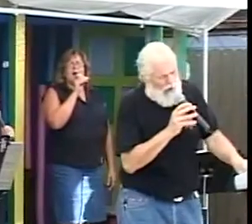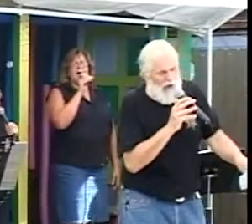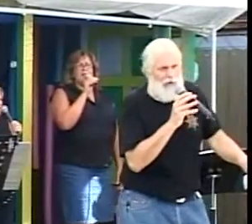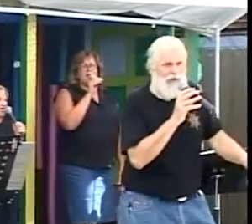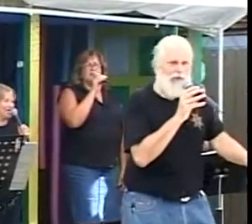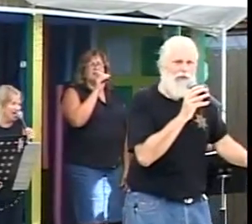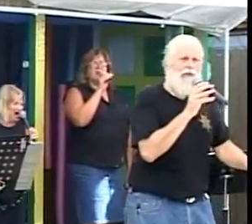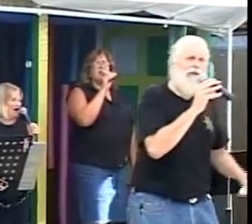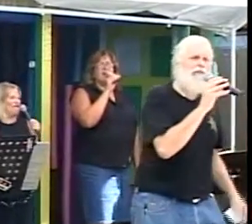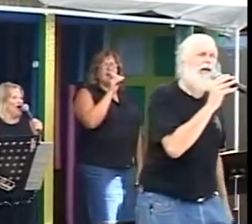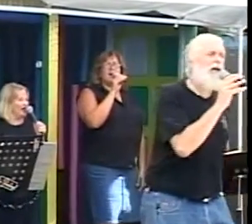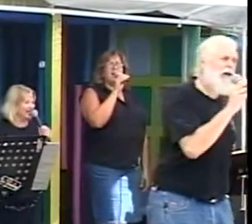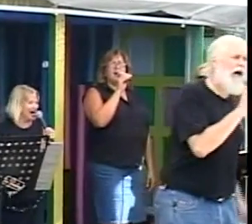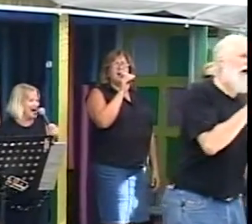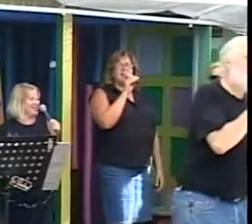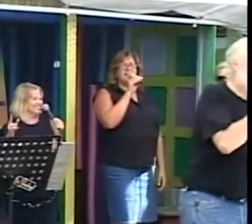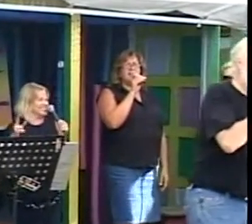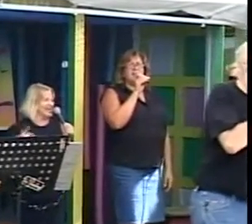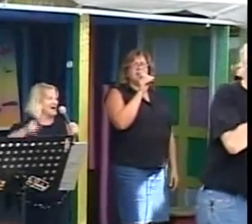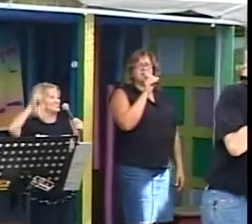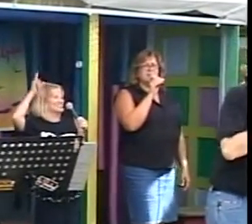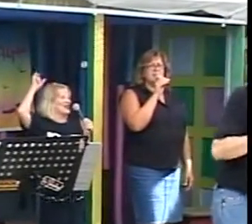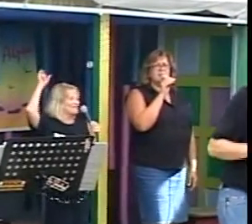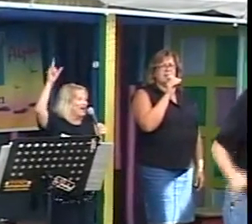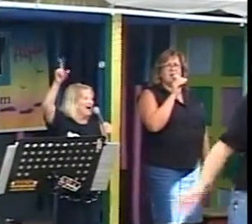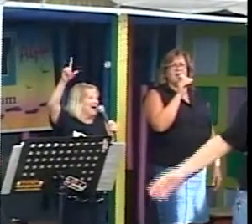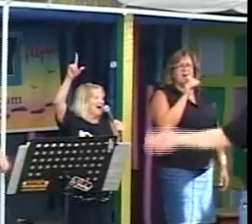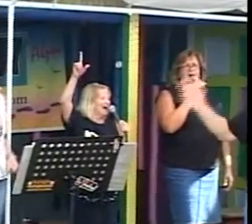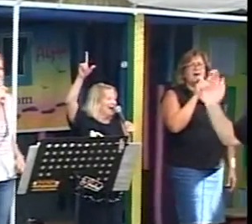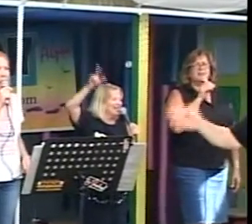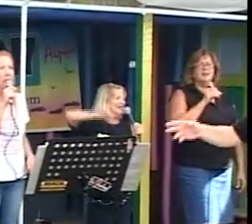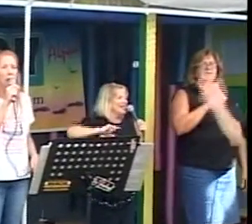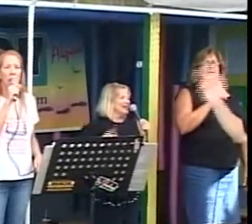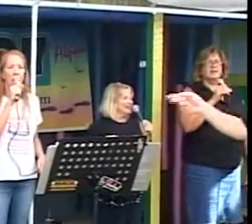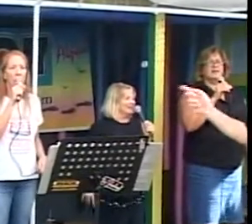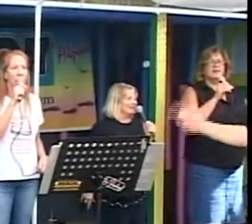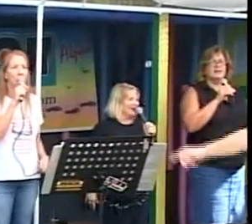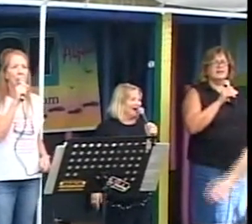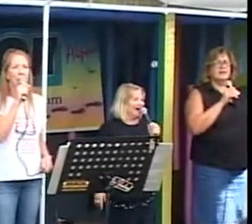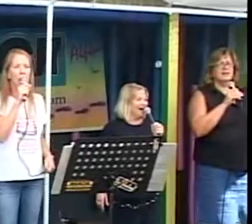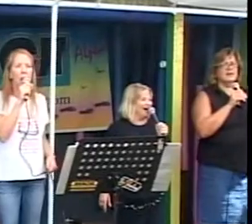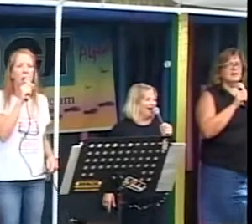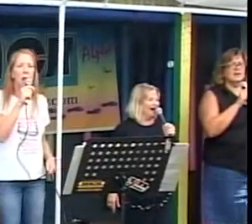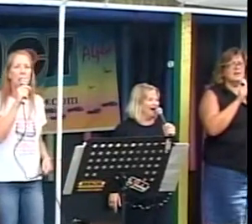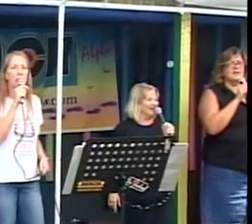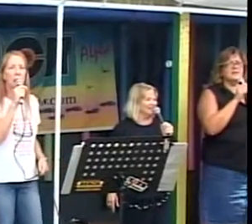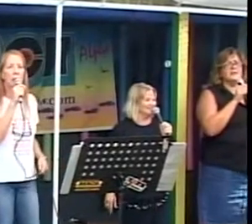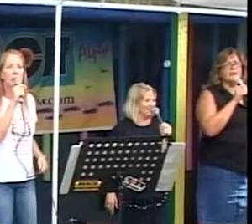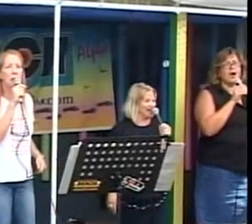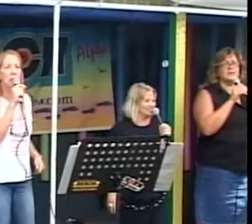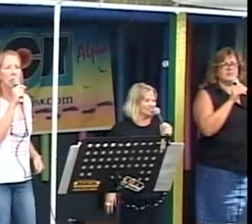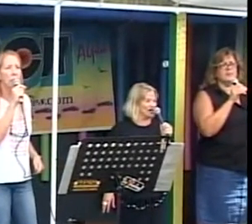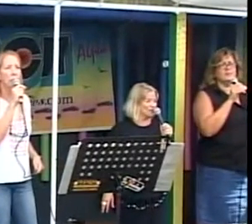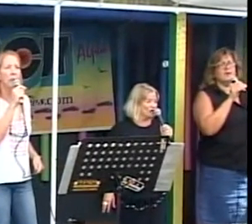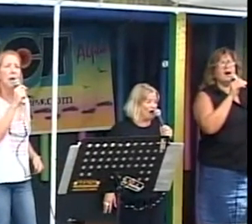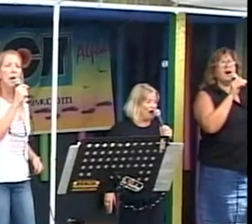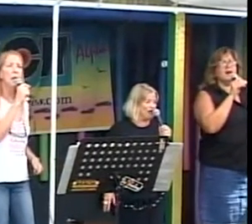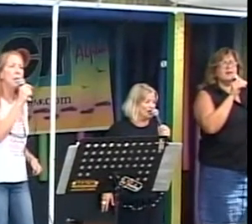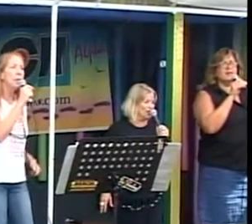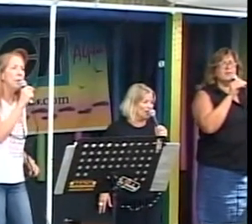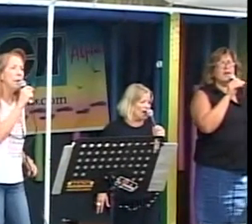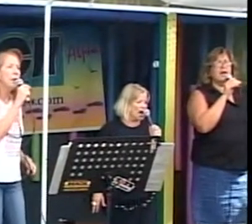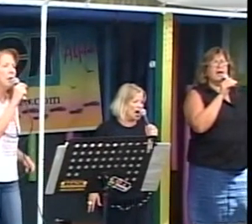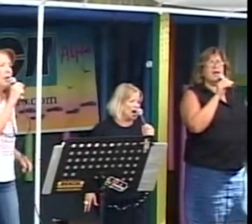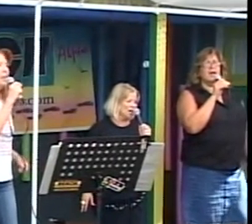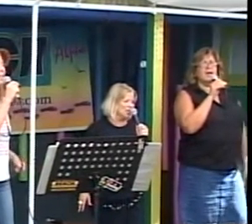wisdom, power, and love. Our God is an awesome God. Our God is an awesome